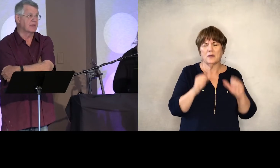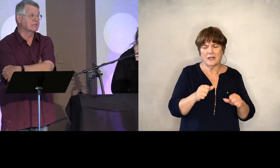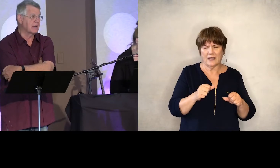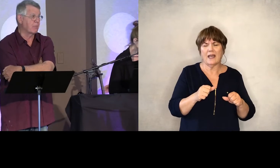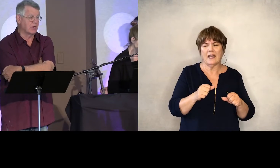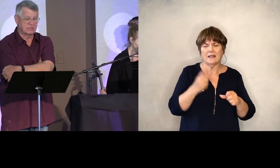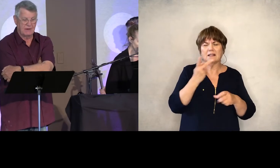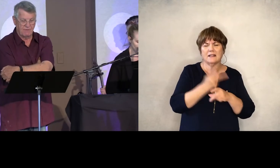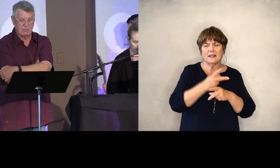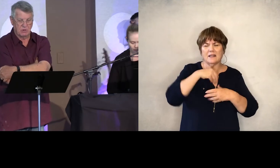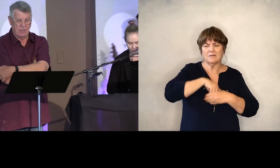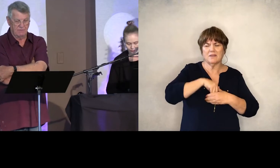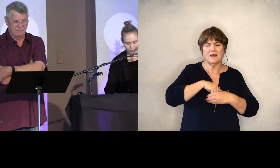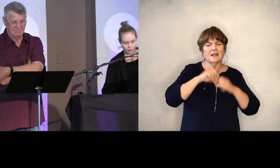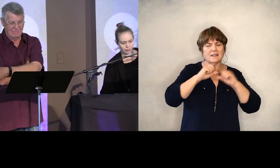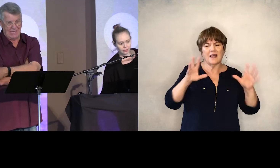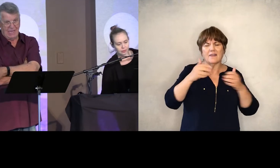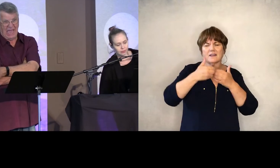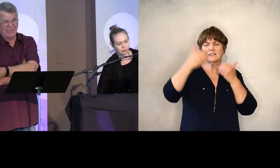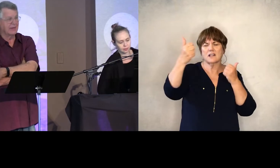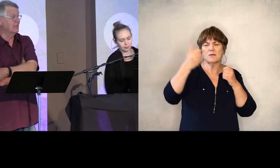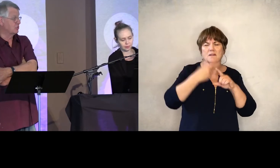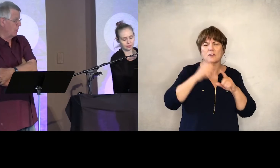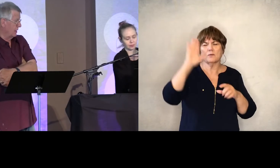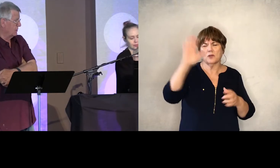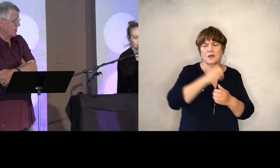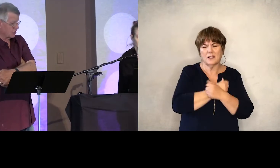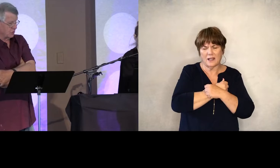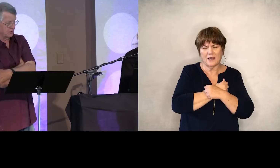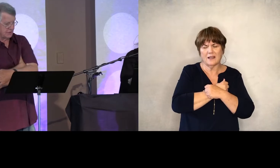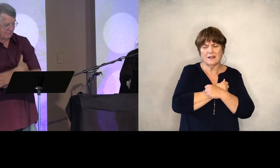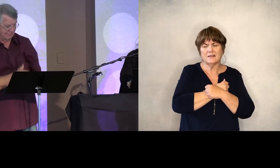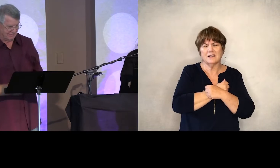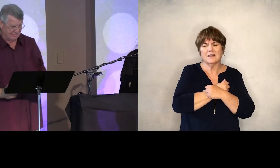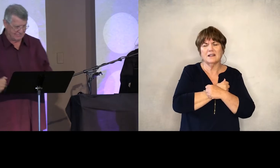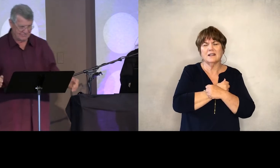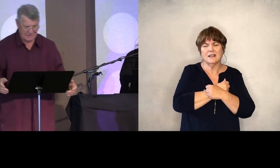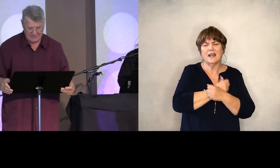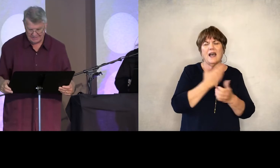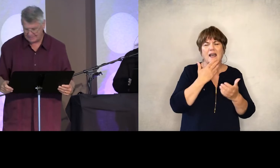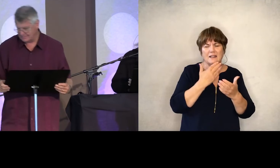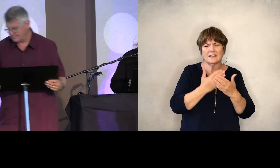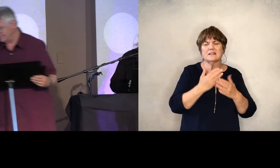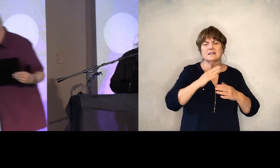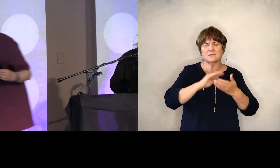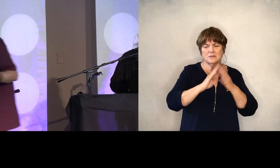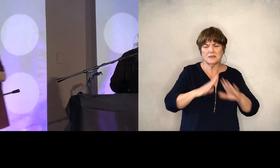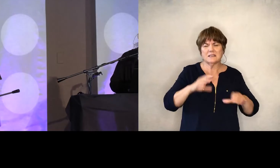that nothing can separate us from your love, and that it is well with our souls.